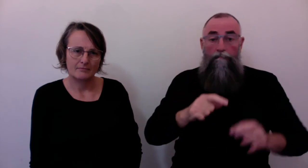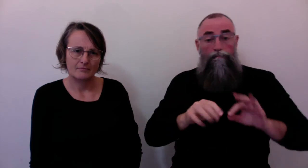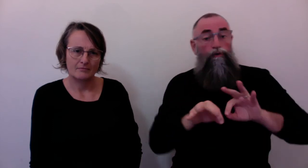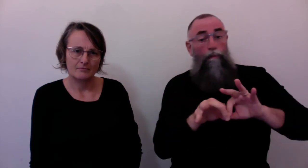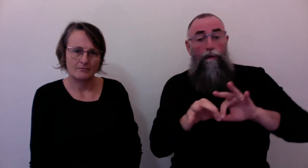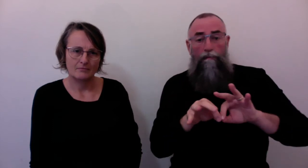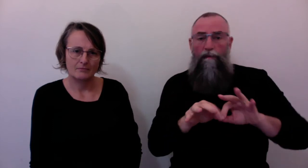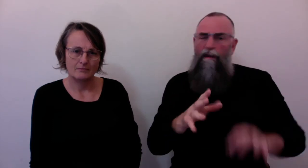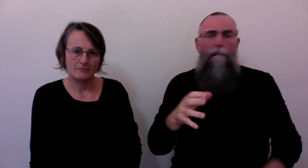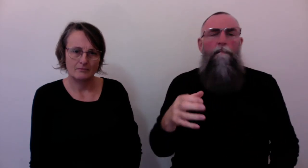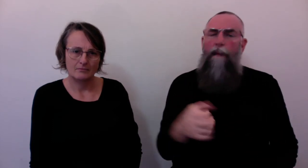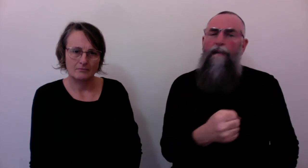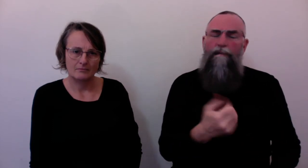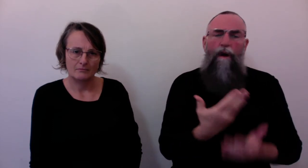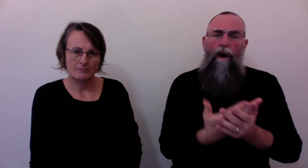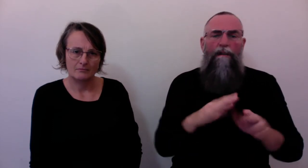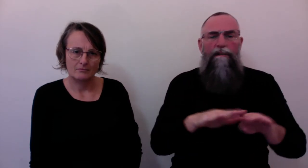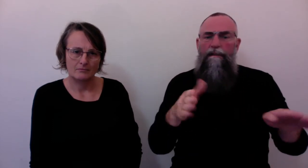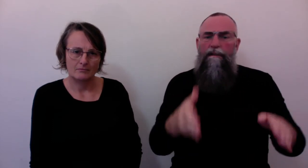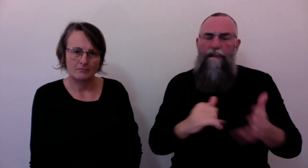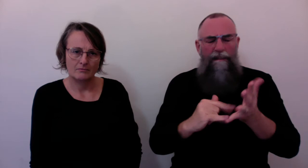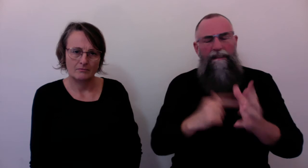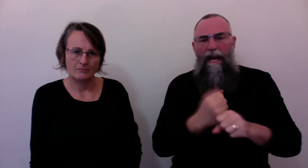great thing to have on stage. I think it's a great thing. Yeah.